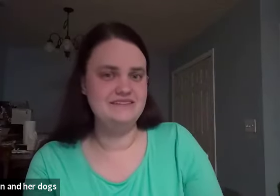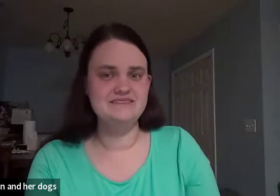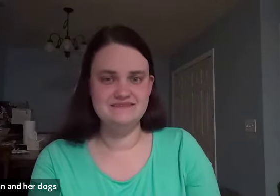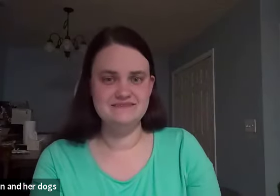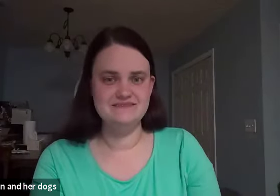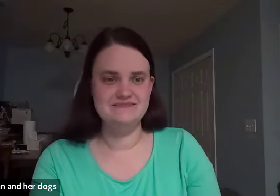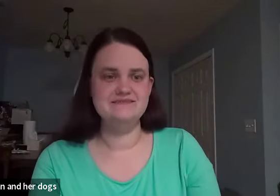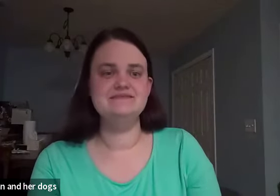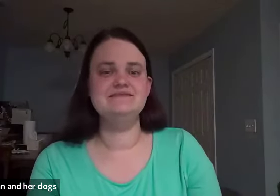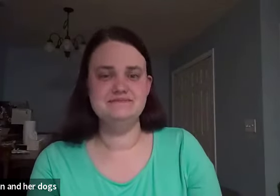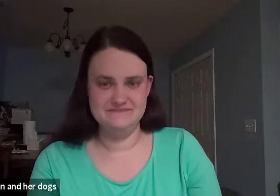J.